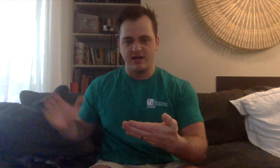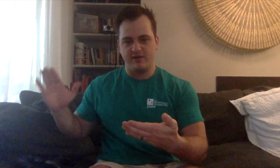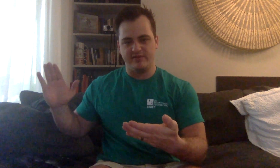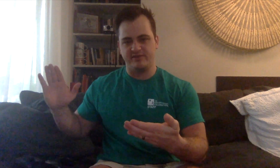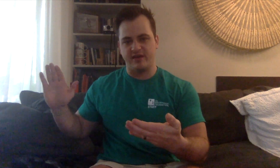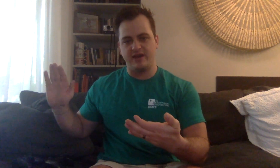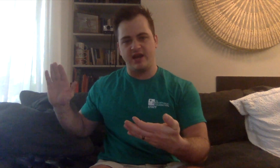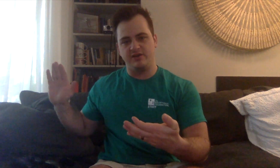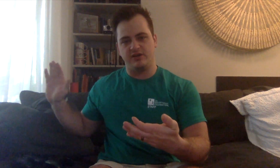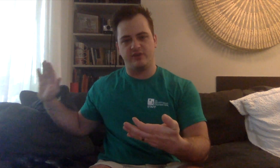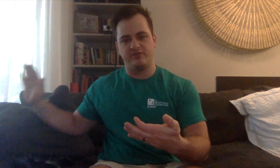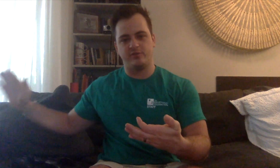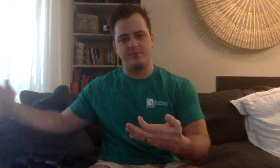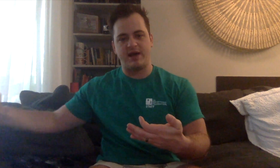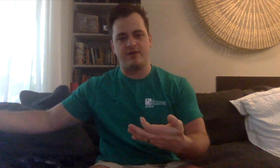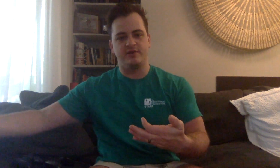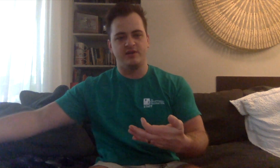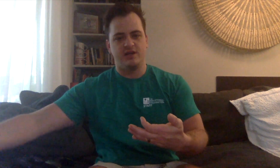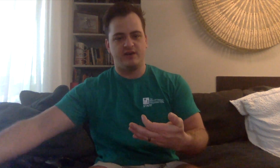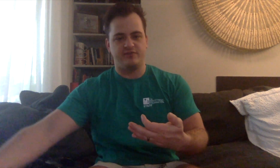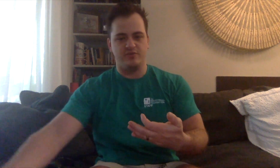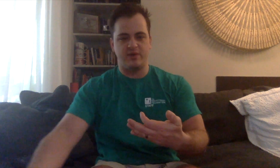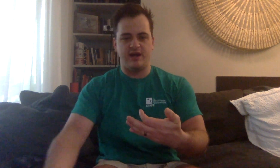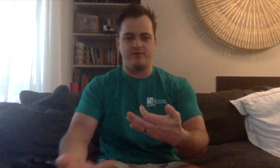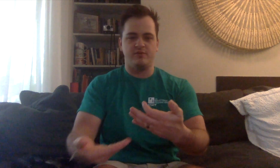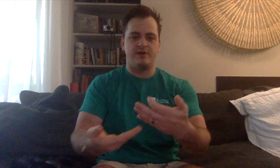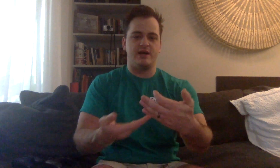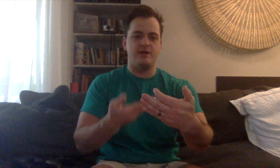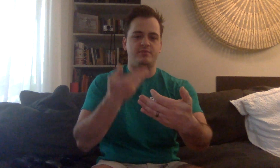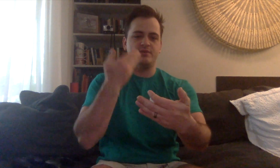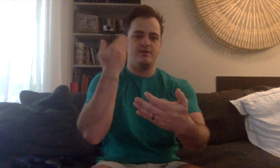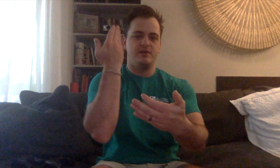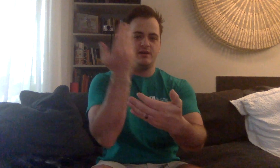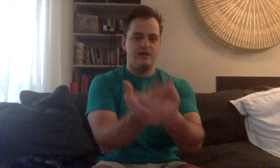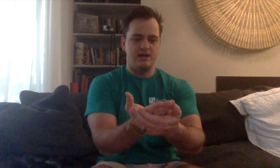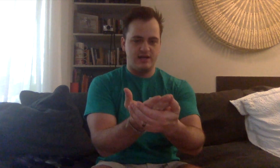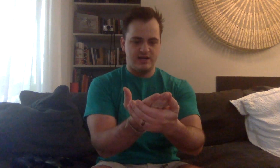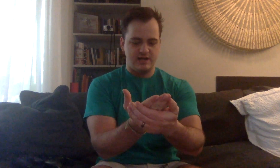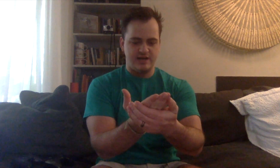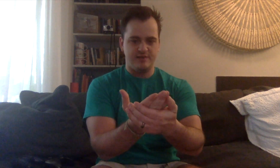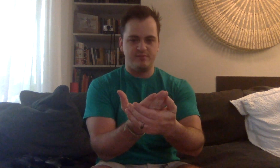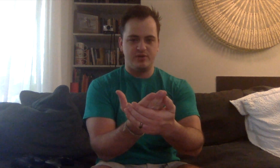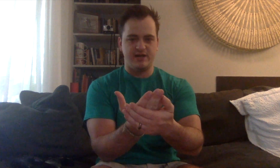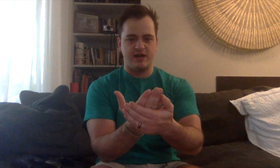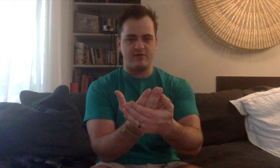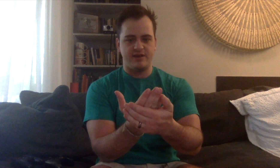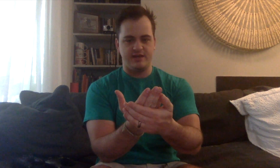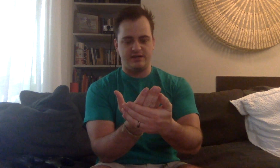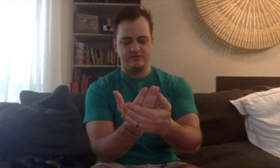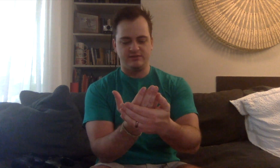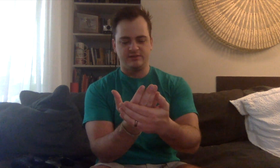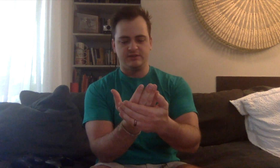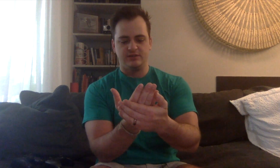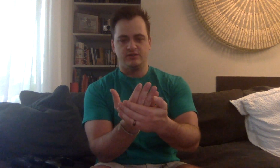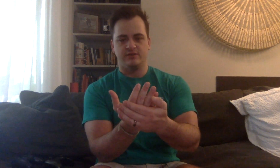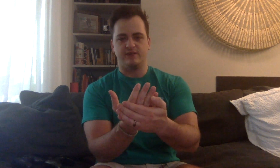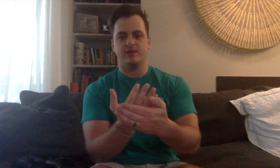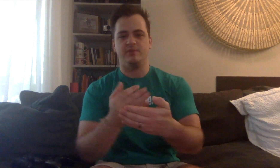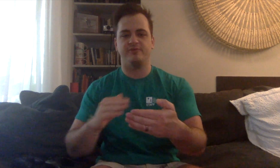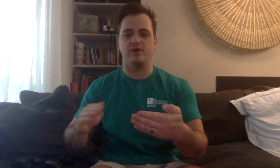with this other hand, you're going to sweep out and scoop everyone up and then put it down right there. That's going to be for all. You're